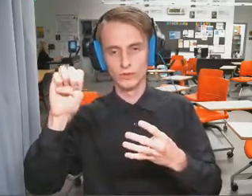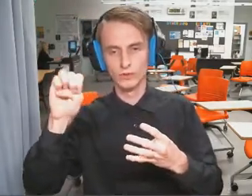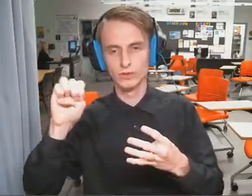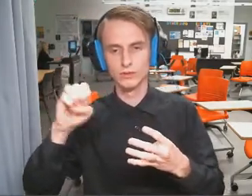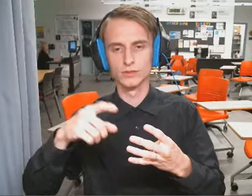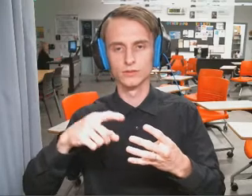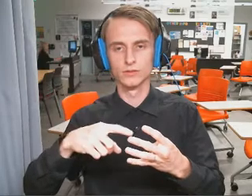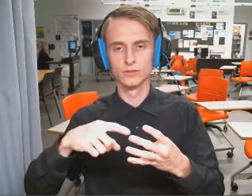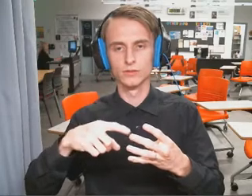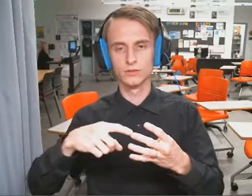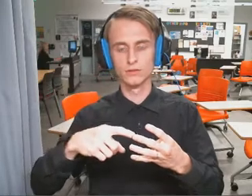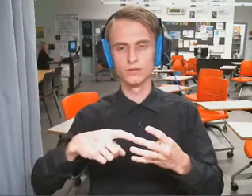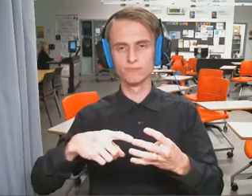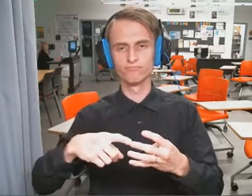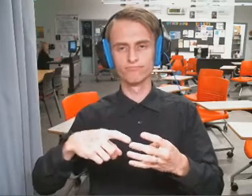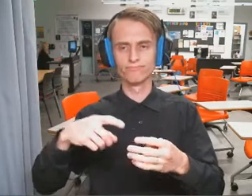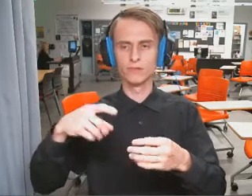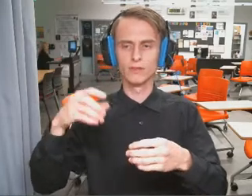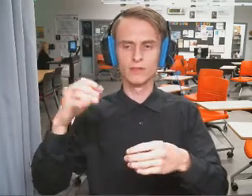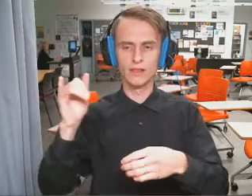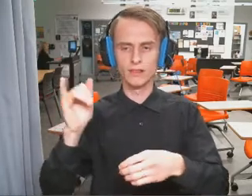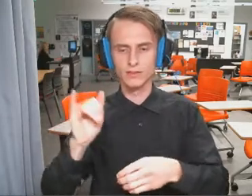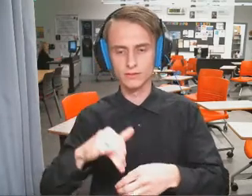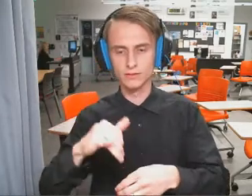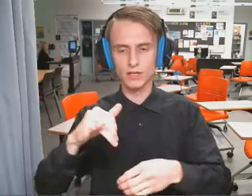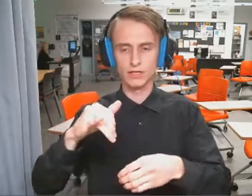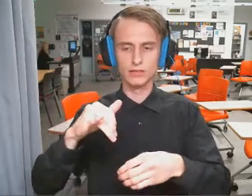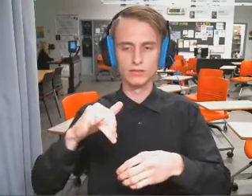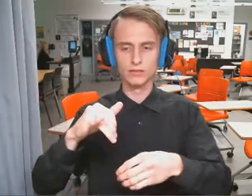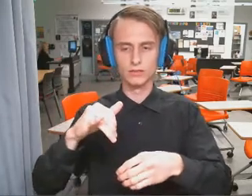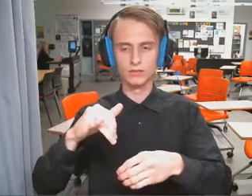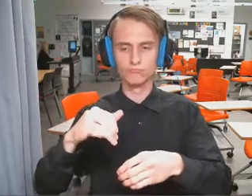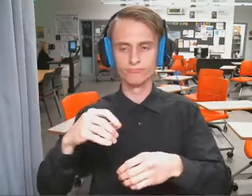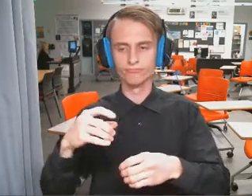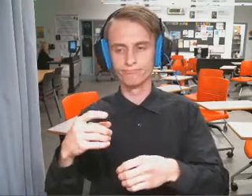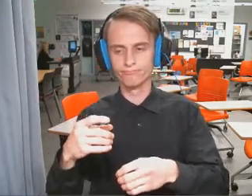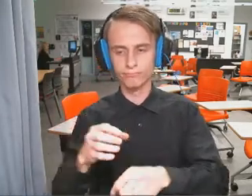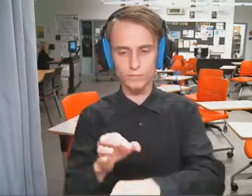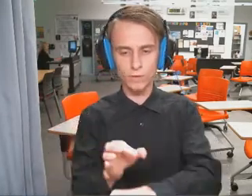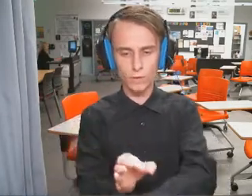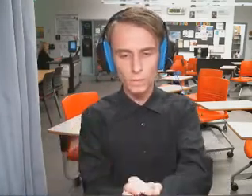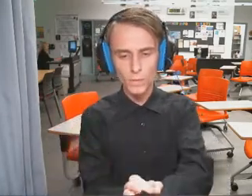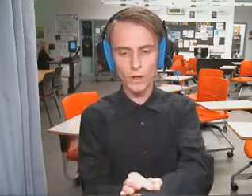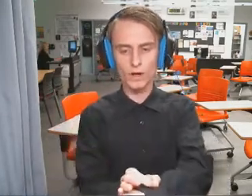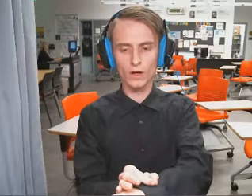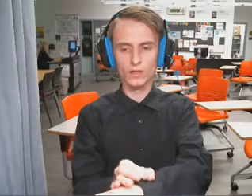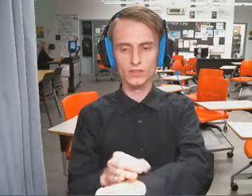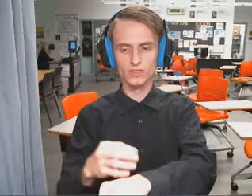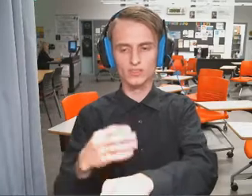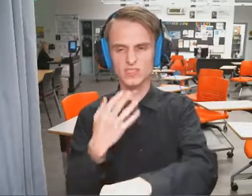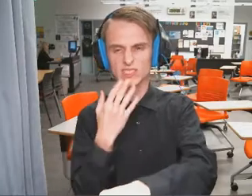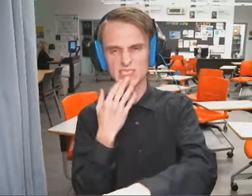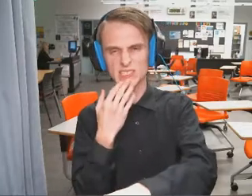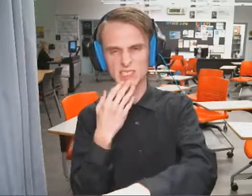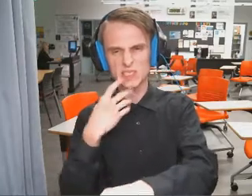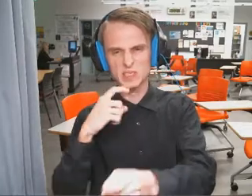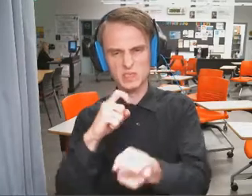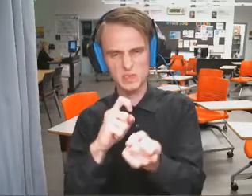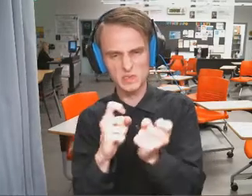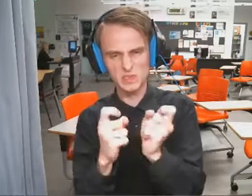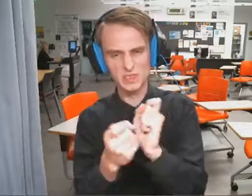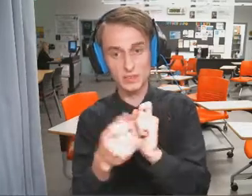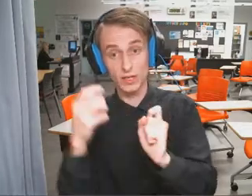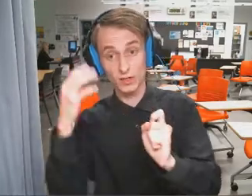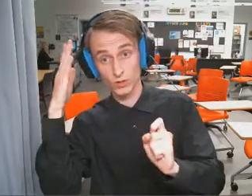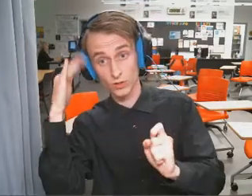what a bruise is a discoloration that forms because there's broken blood vessels underneath the skin that have bled underneath the skin